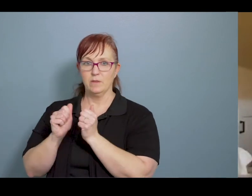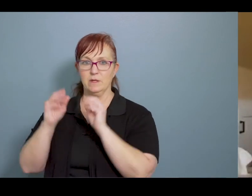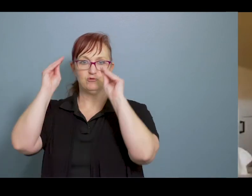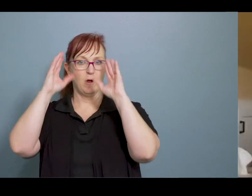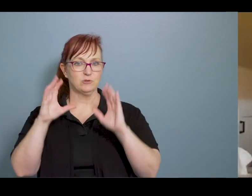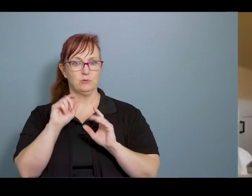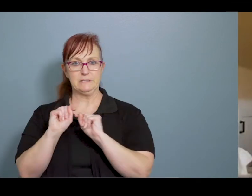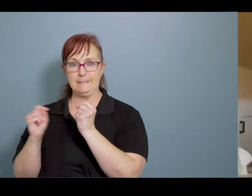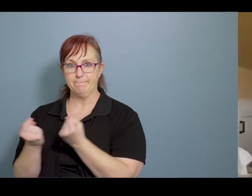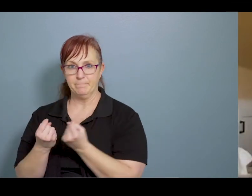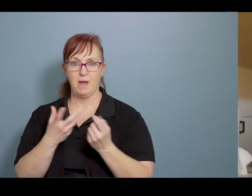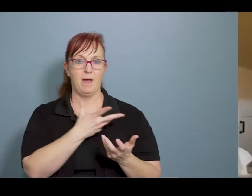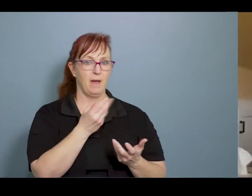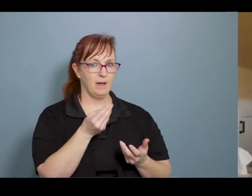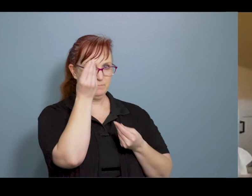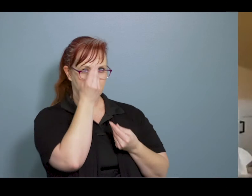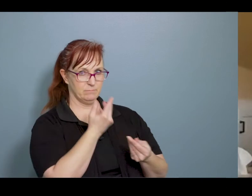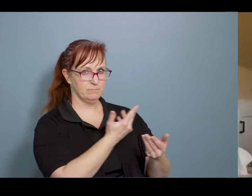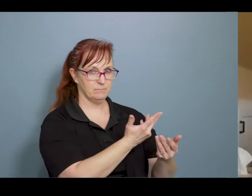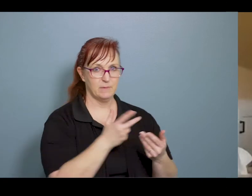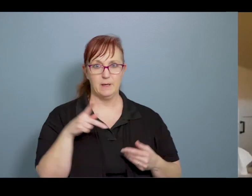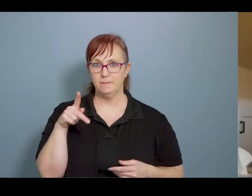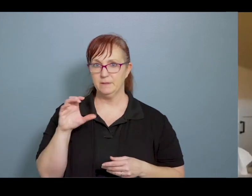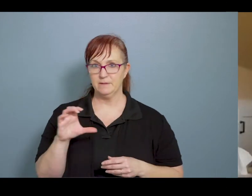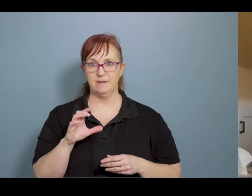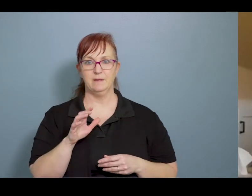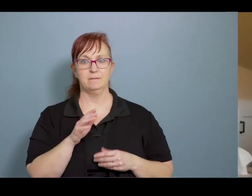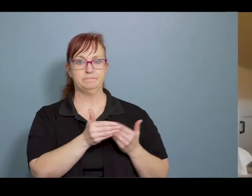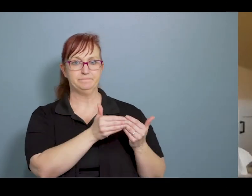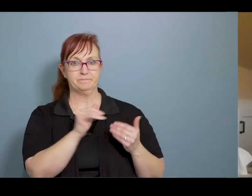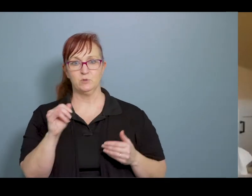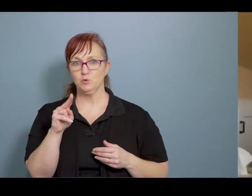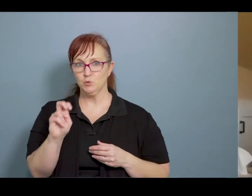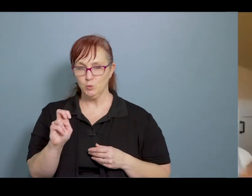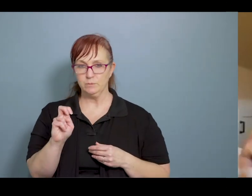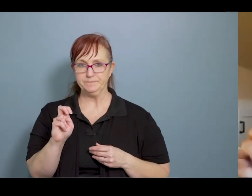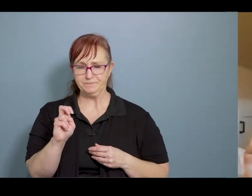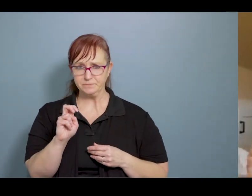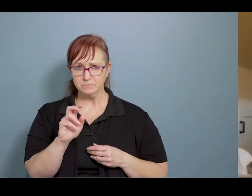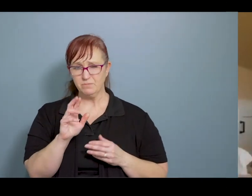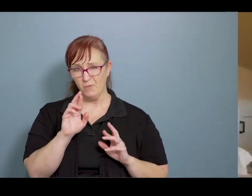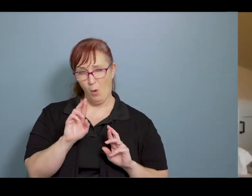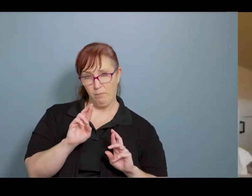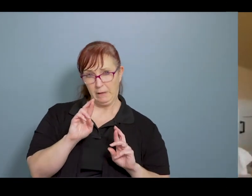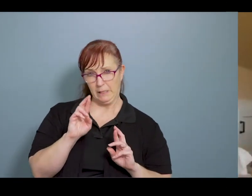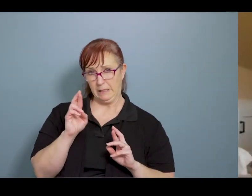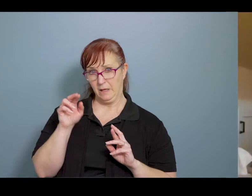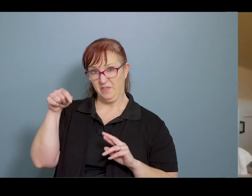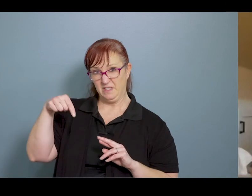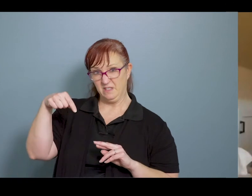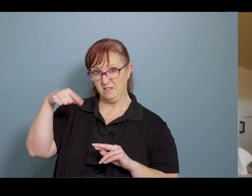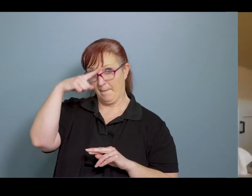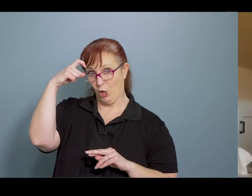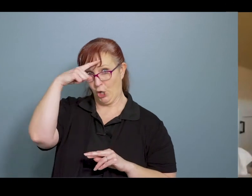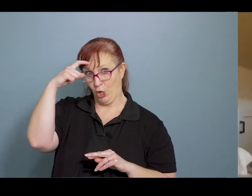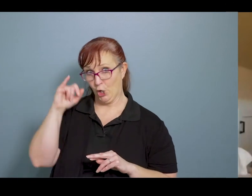some of your thoughts back with Cabinet about somewhere around the June timeframe would be, quote, hopeful.